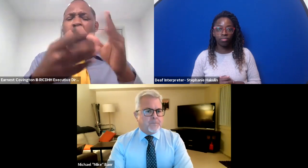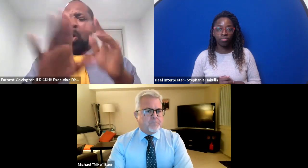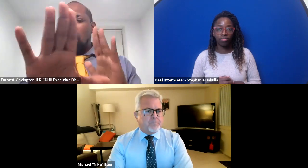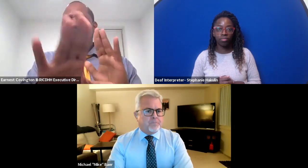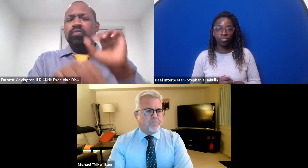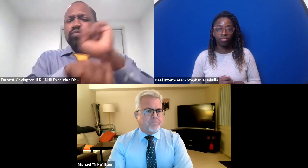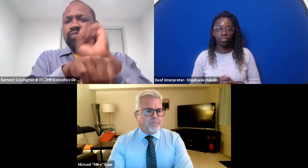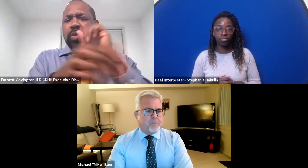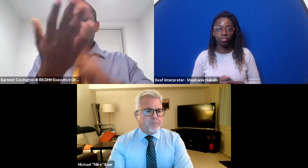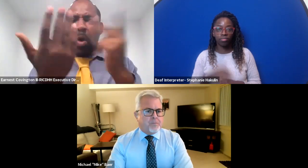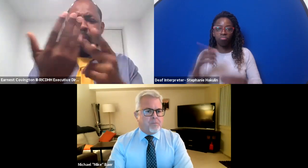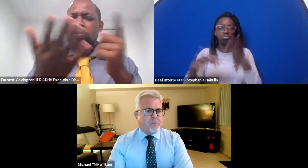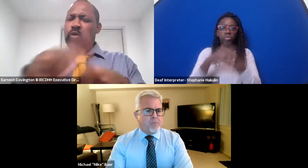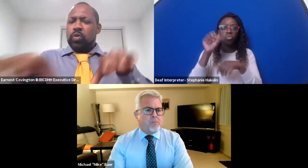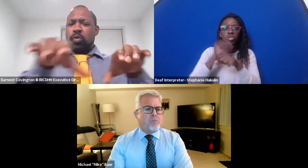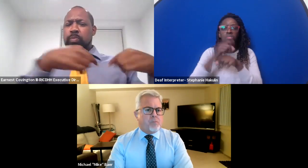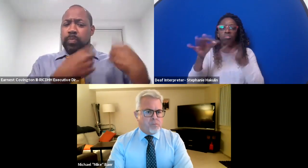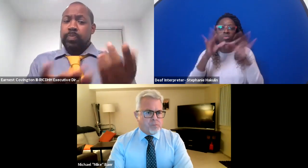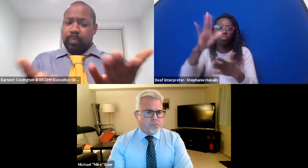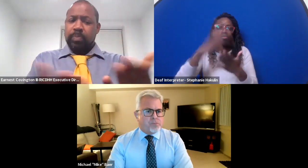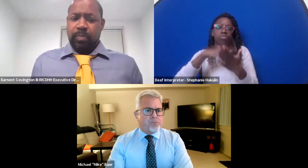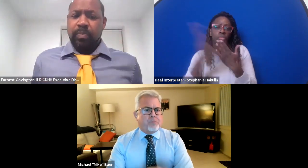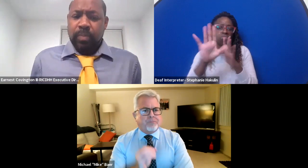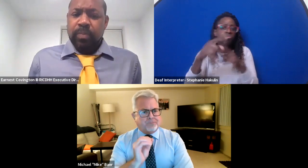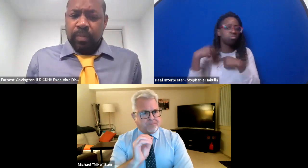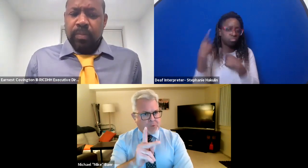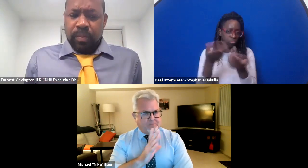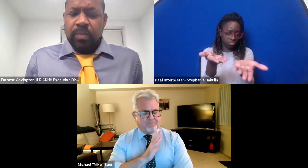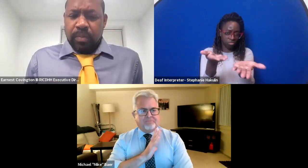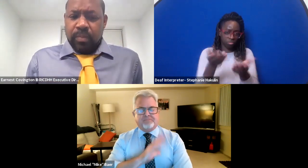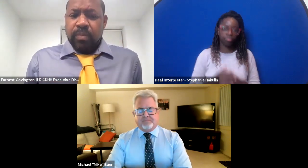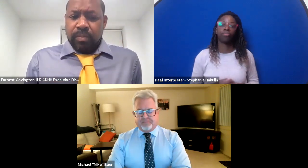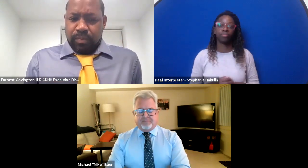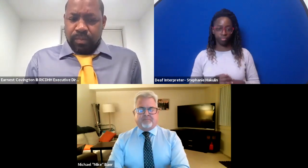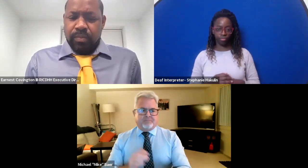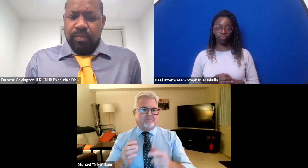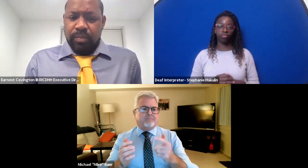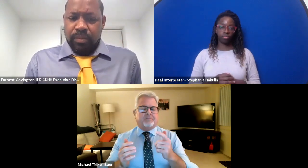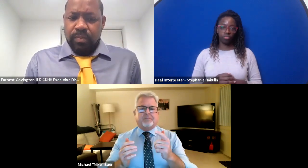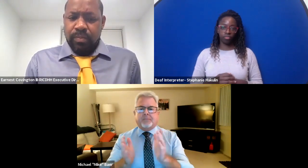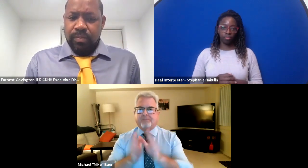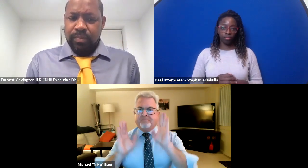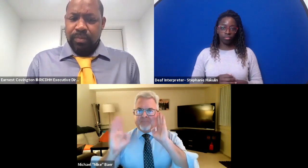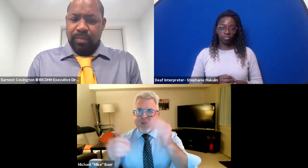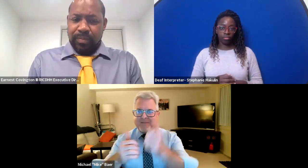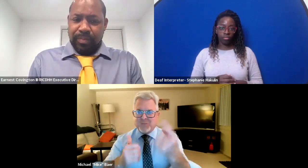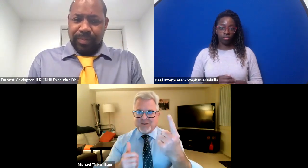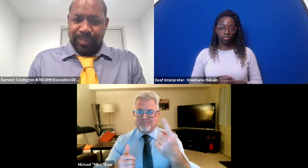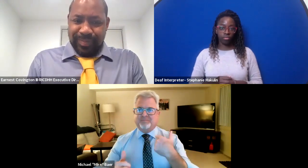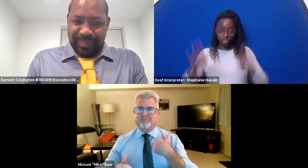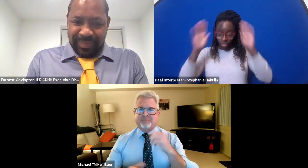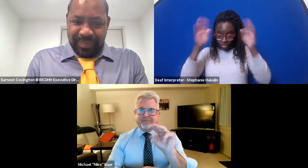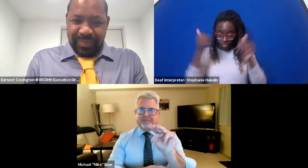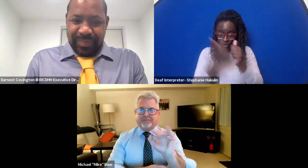I did talk a little about EPCAP, but if you could talk a little bit about what you've been doing recently. And Mike is